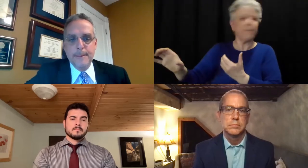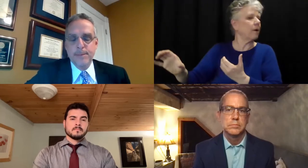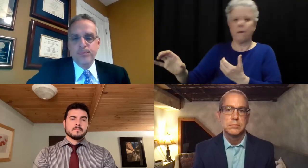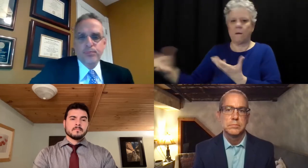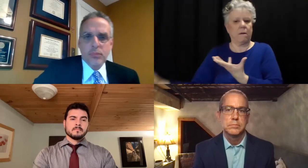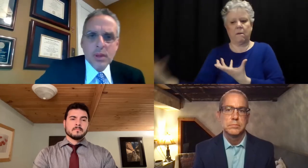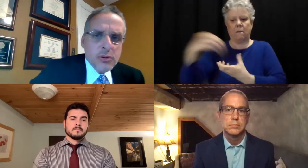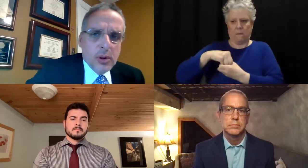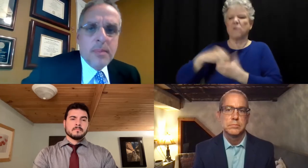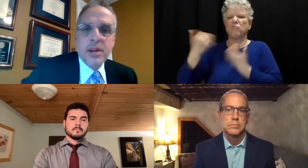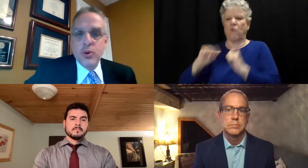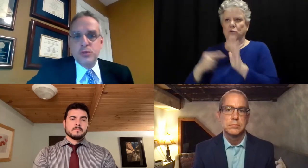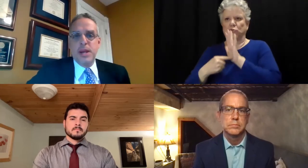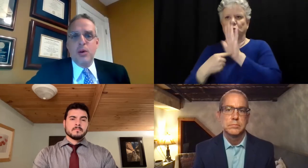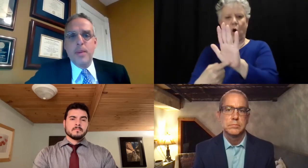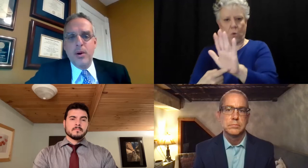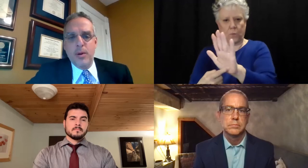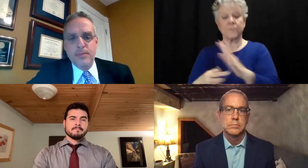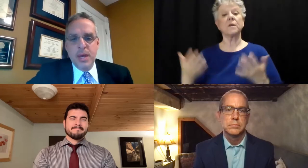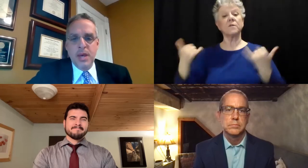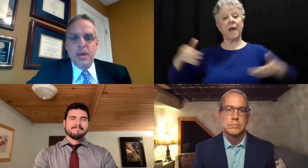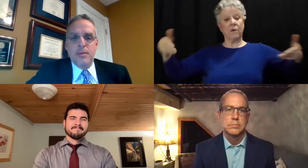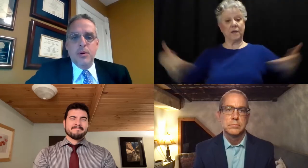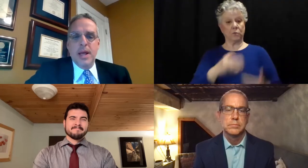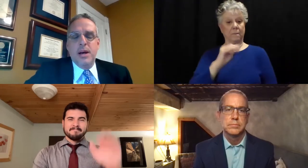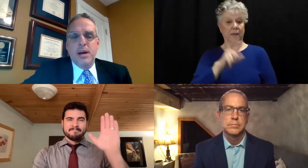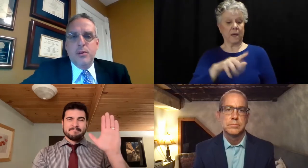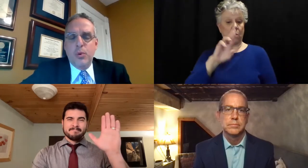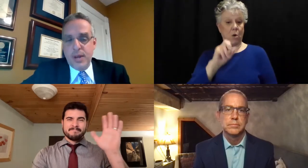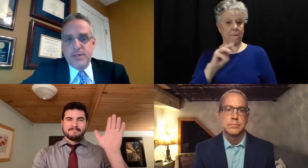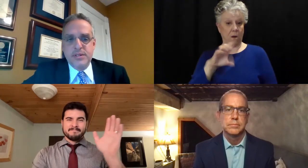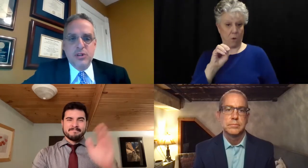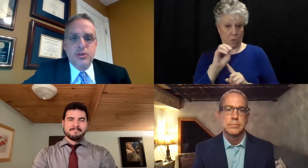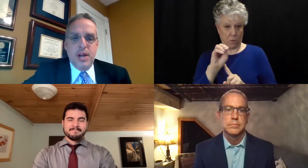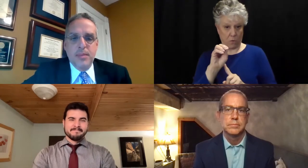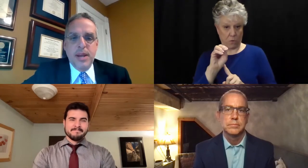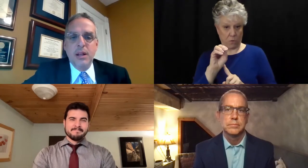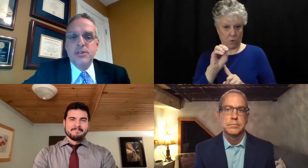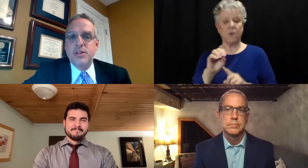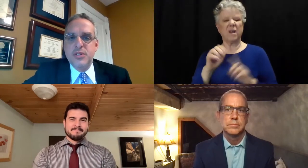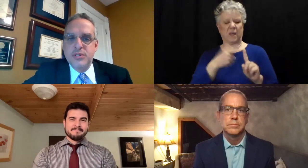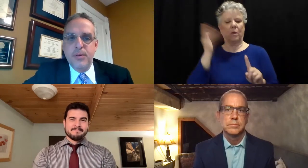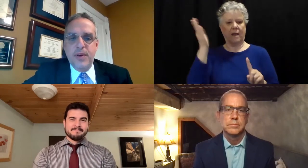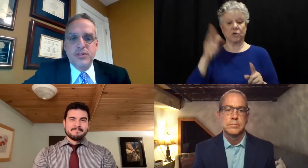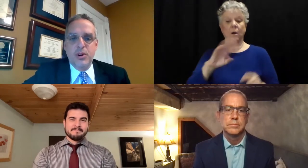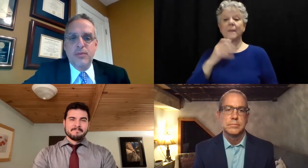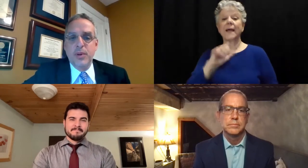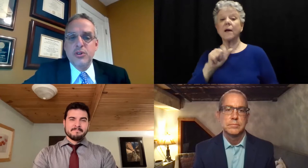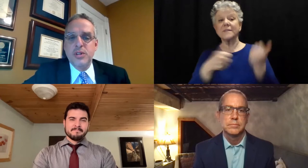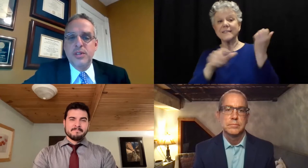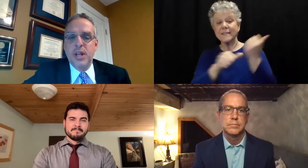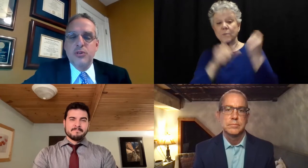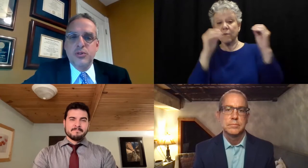person. So let me introduce Miguel Romero, and who will give us this lecture tonight. Miguel is an assistant professor